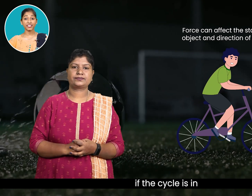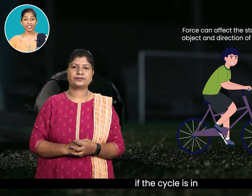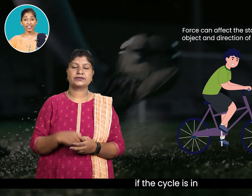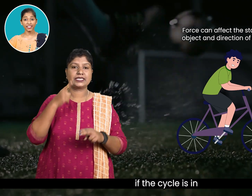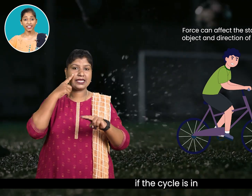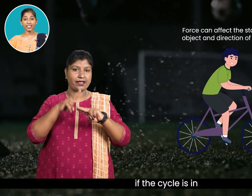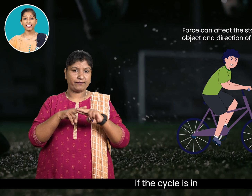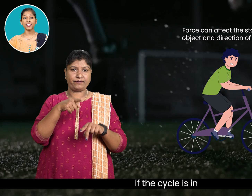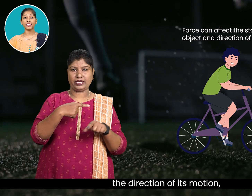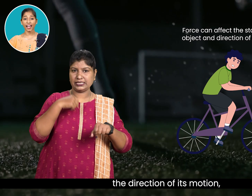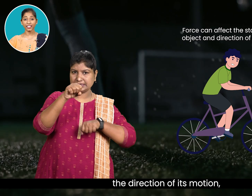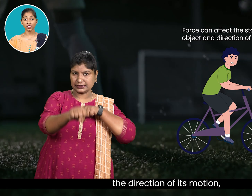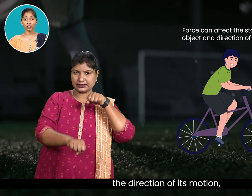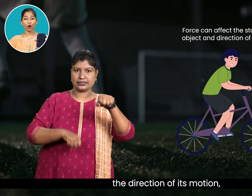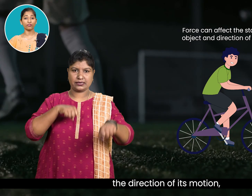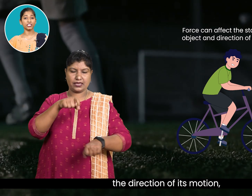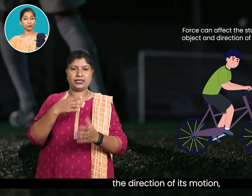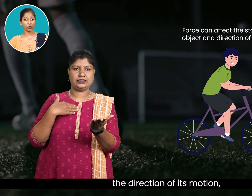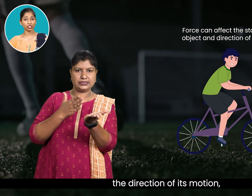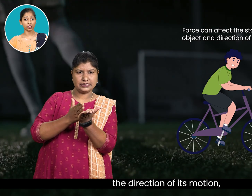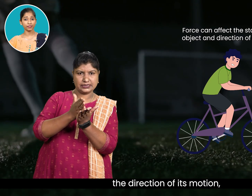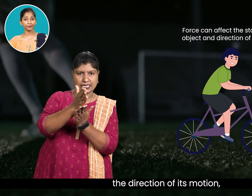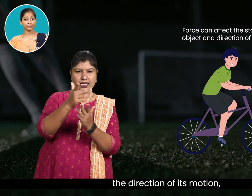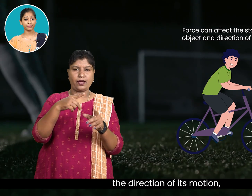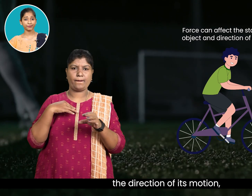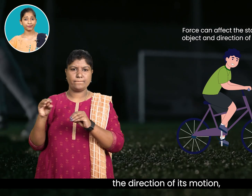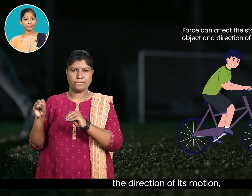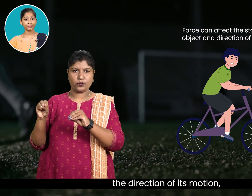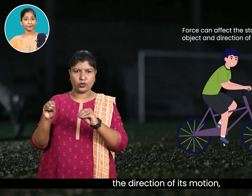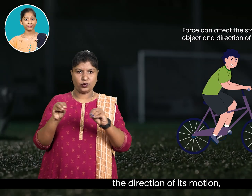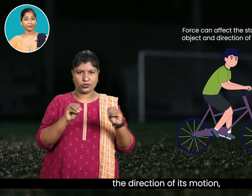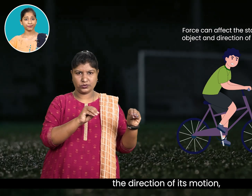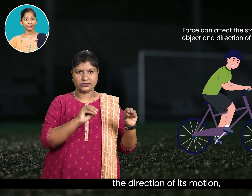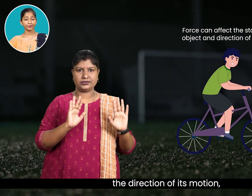If the cycle is in the direction of its motion,